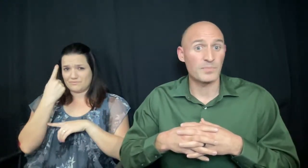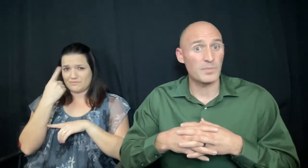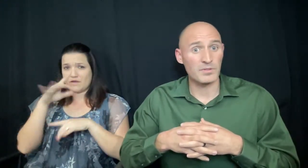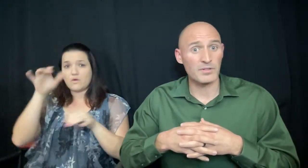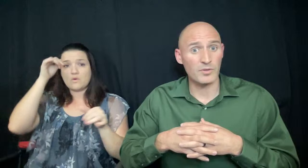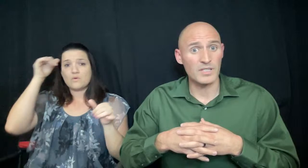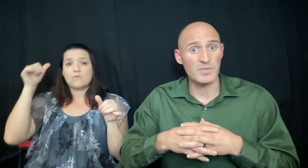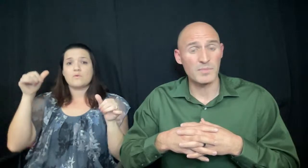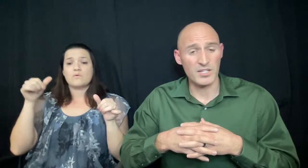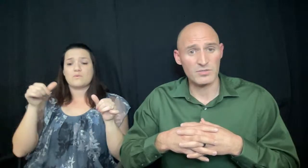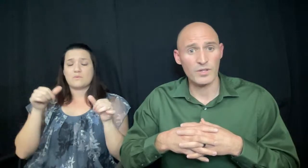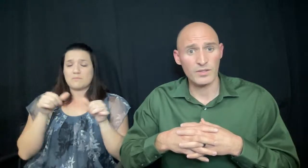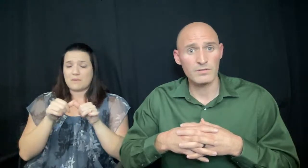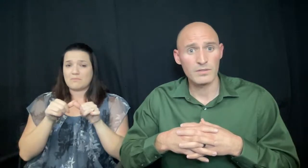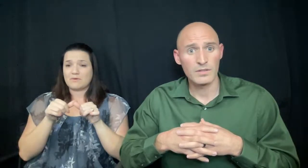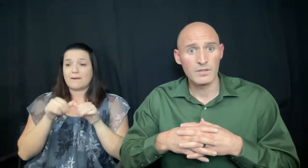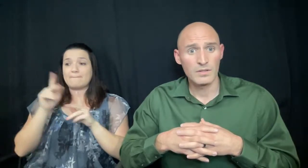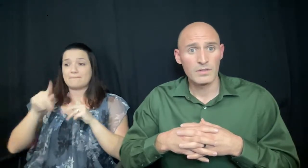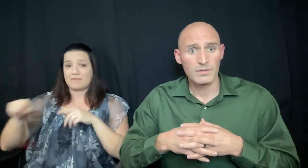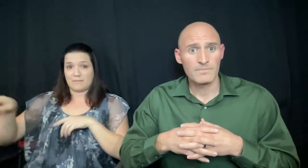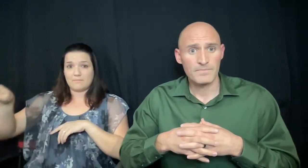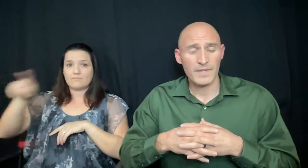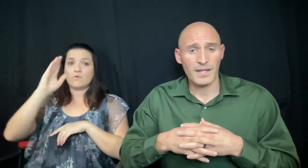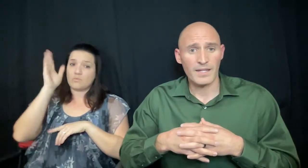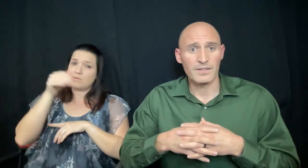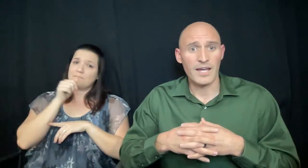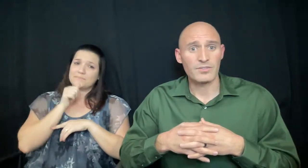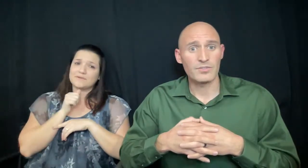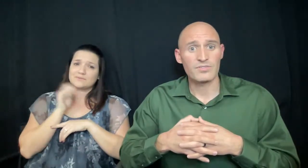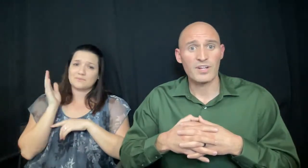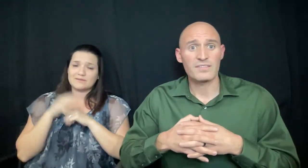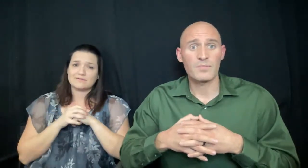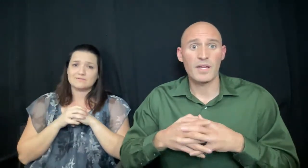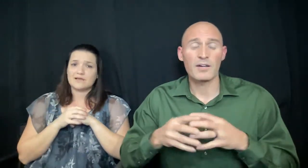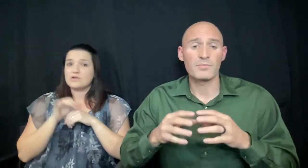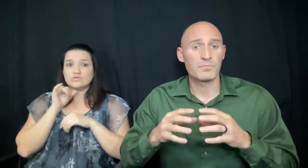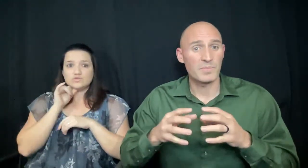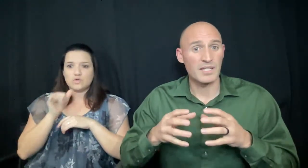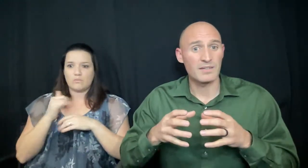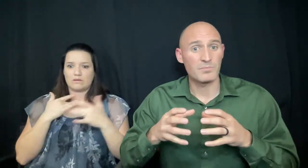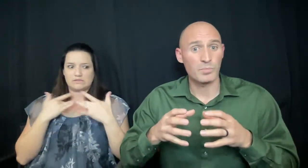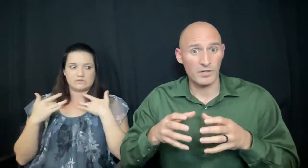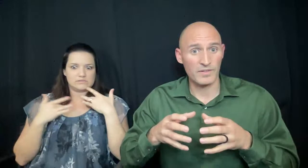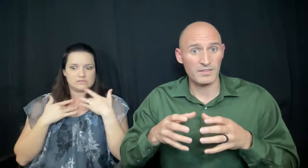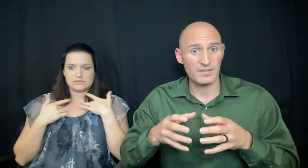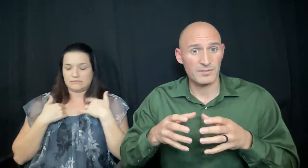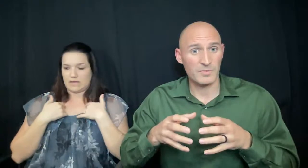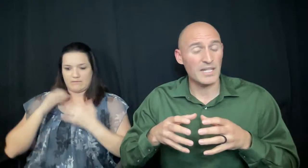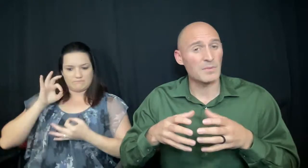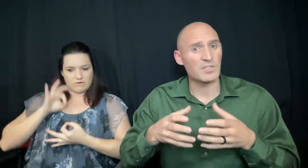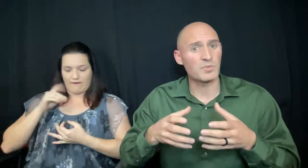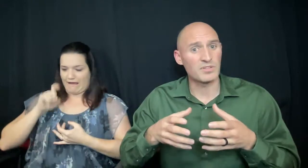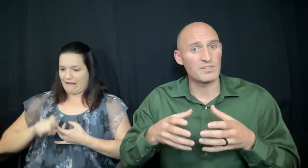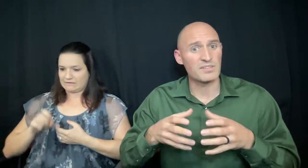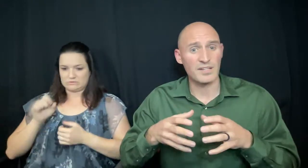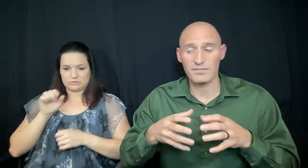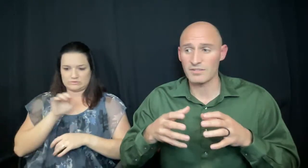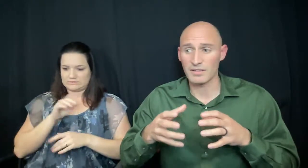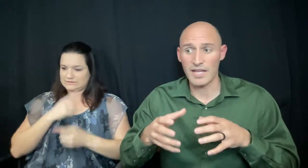people are going to be patient with you and not to stress about being perfect or being able to produce a certain letter